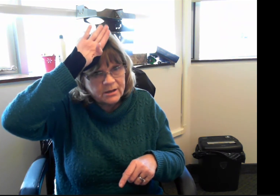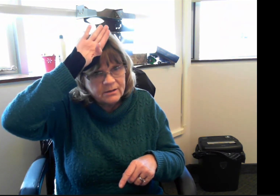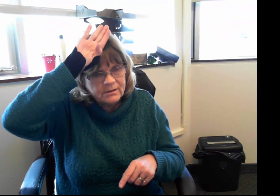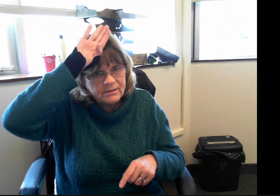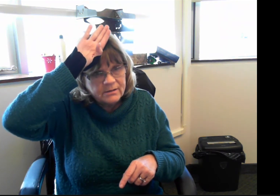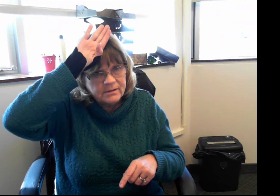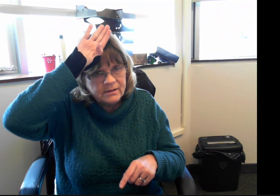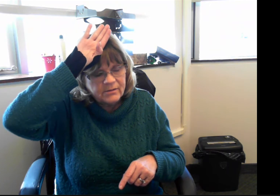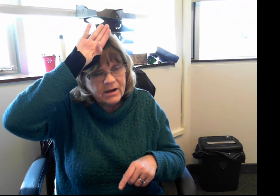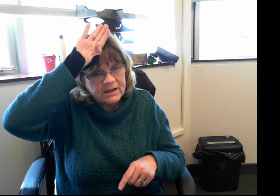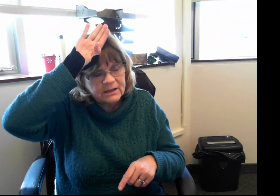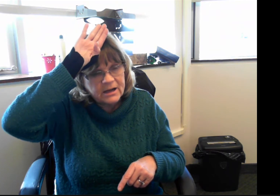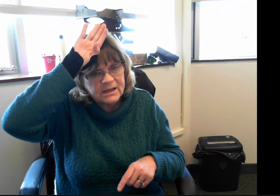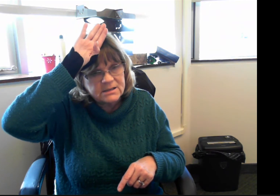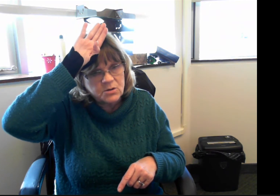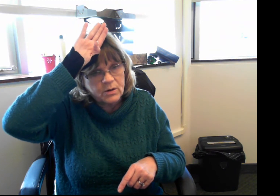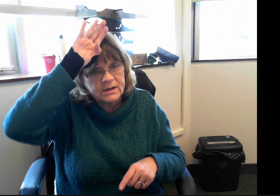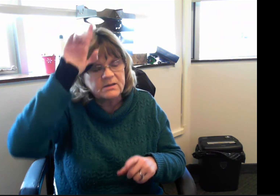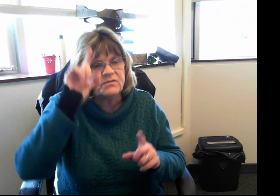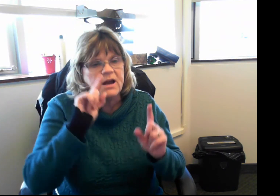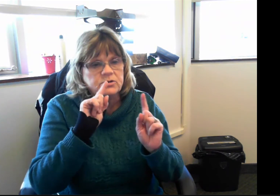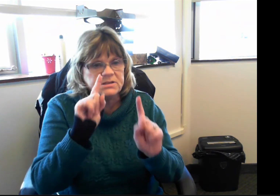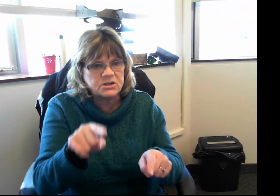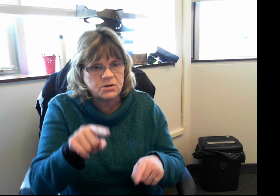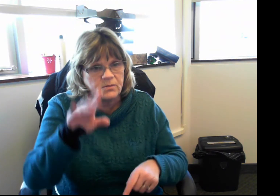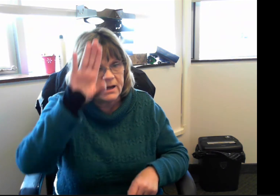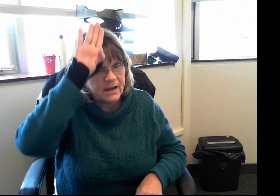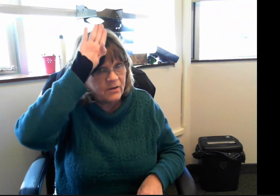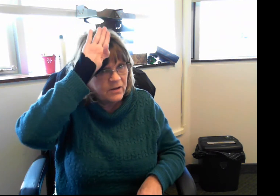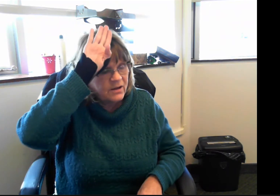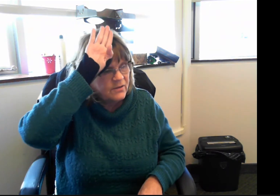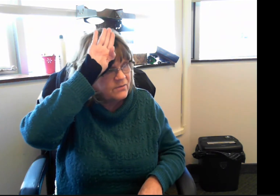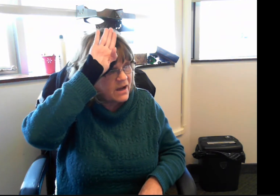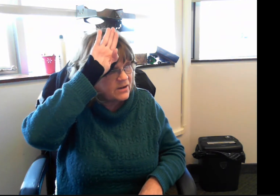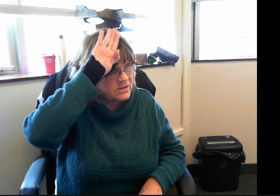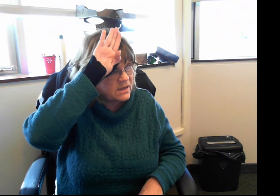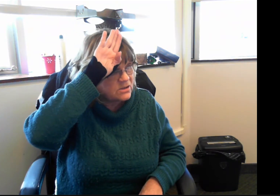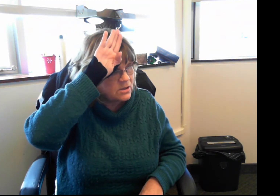station, all right? A lot of kids are going to the fire station right now. Fire station.